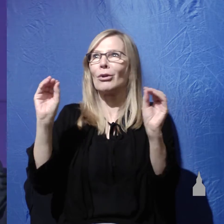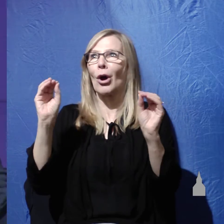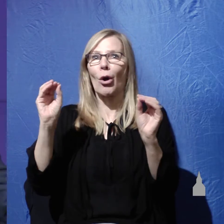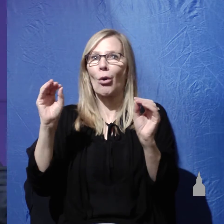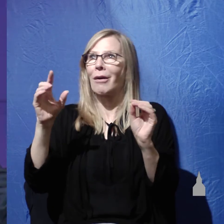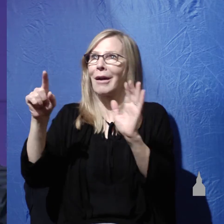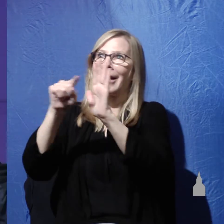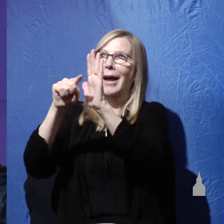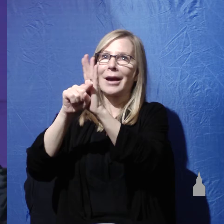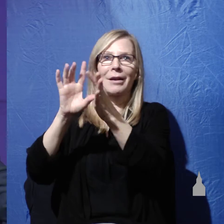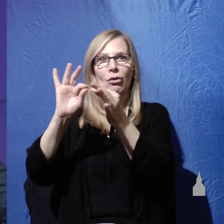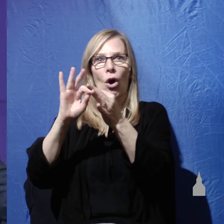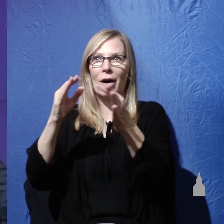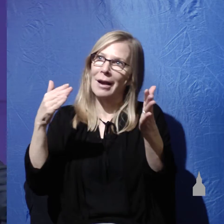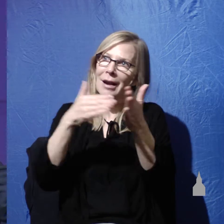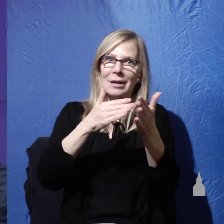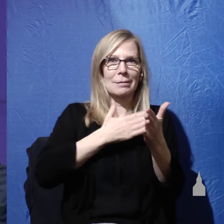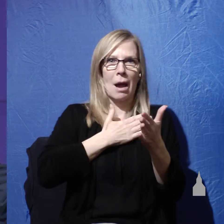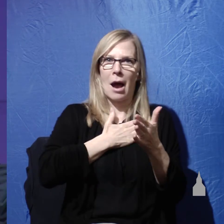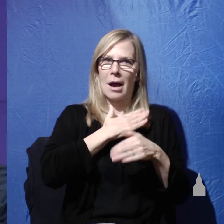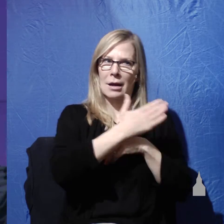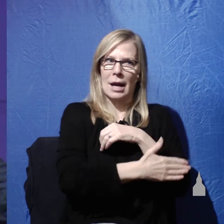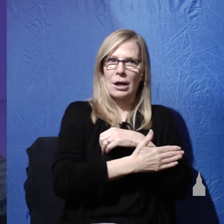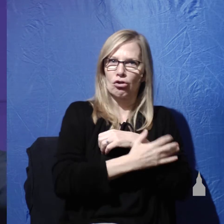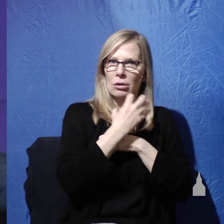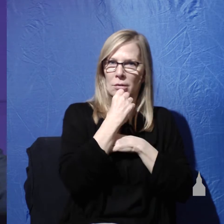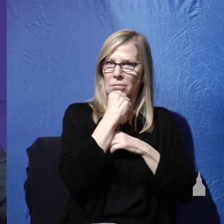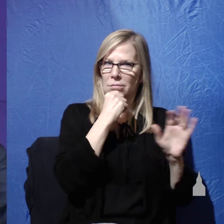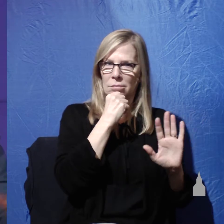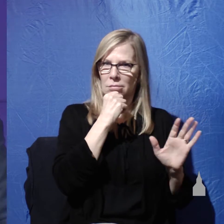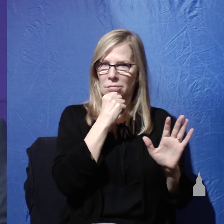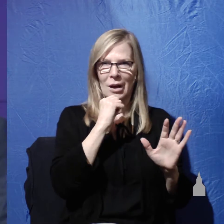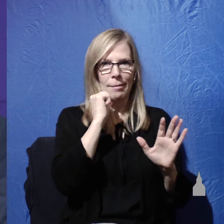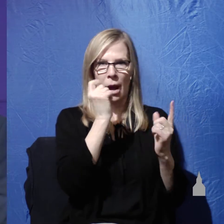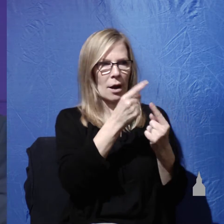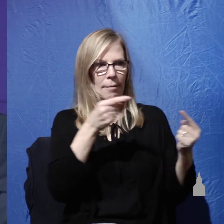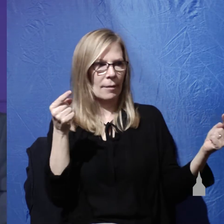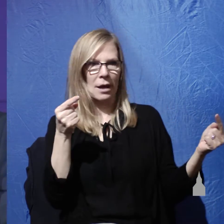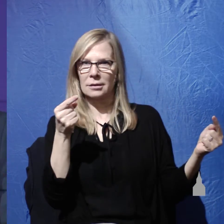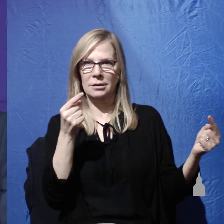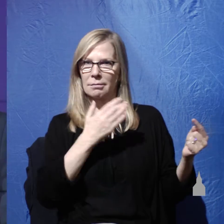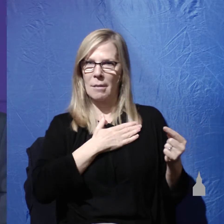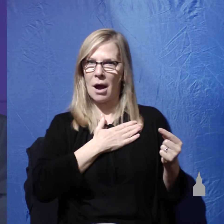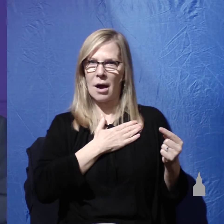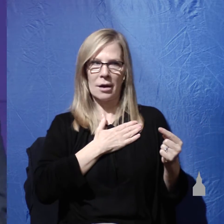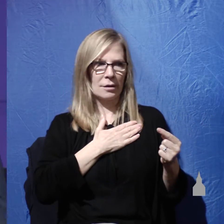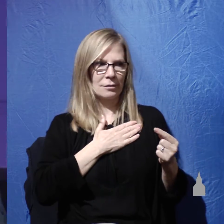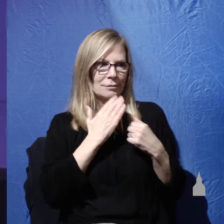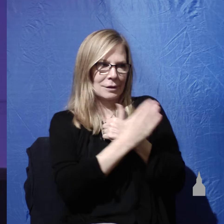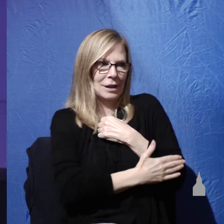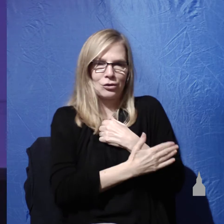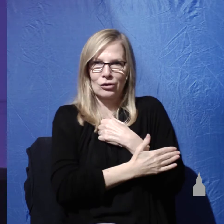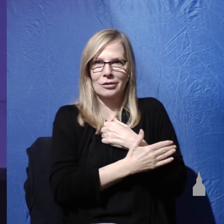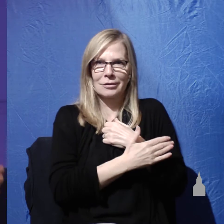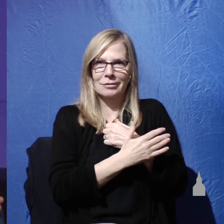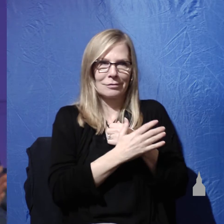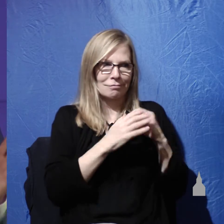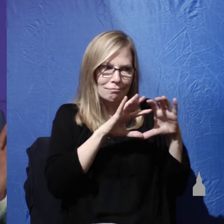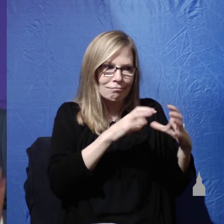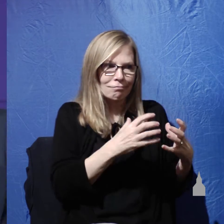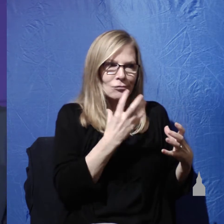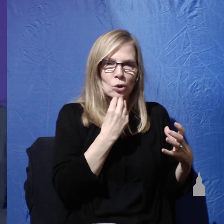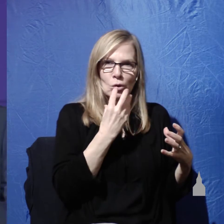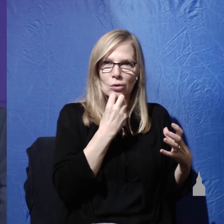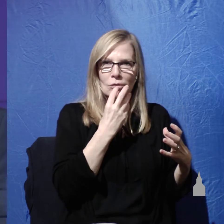accusation against my nation. He's just assuring them, I'm not opposed to the nation. See, what Paul wants these Jewish leaders to know is